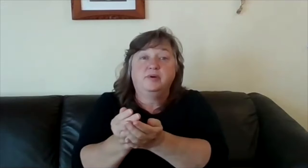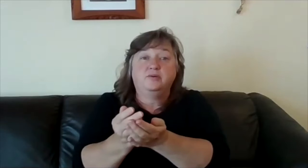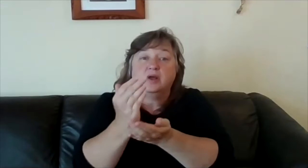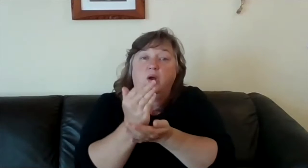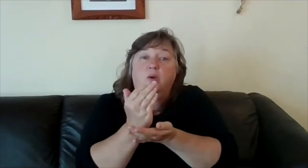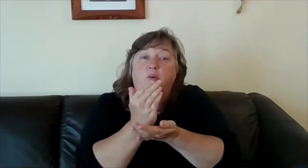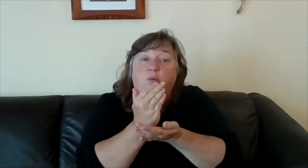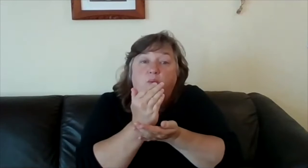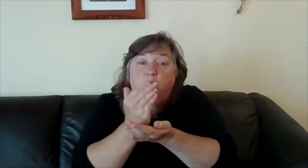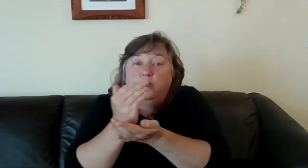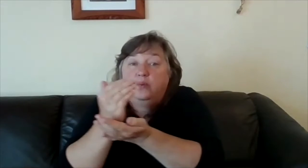Sailboat.